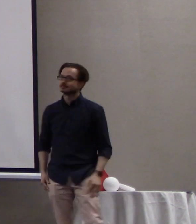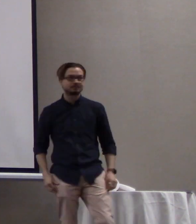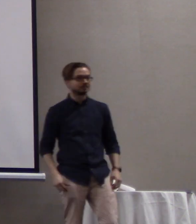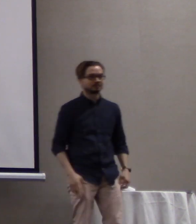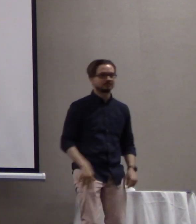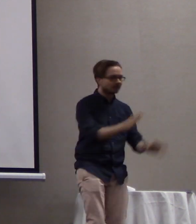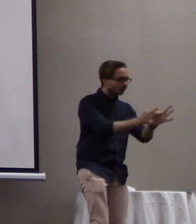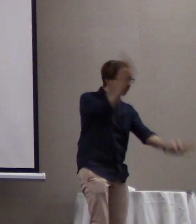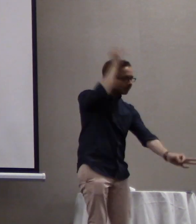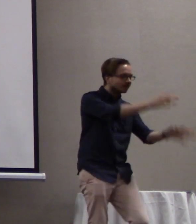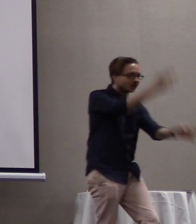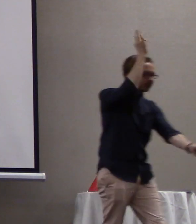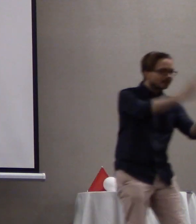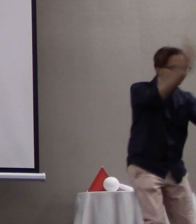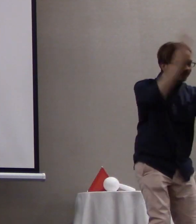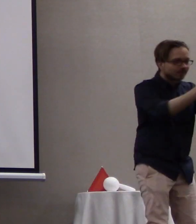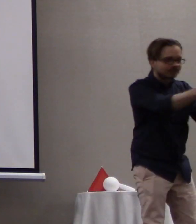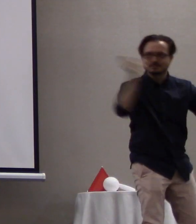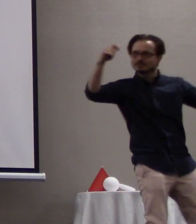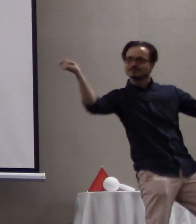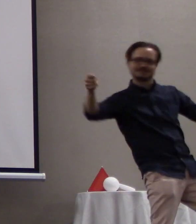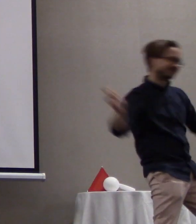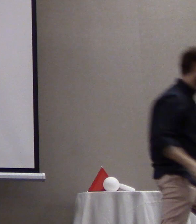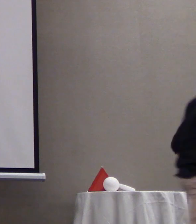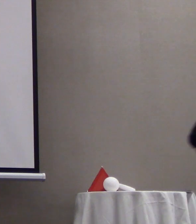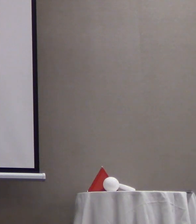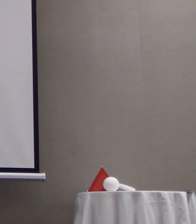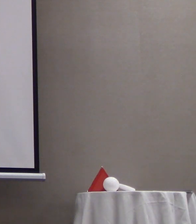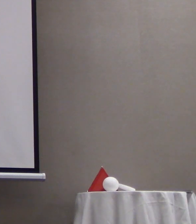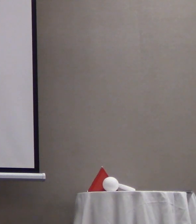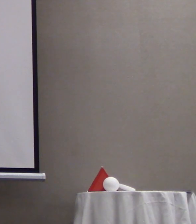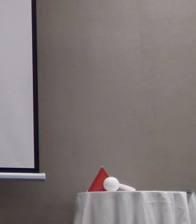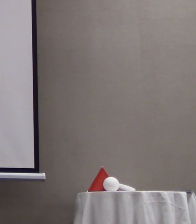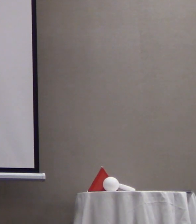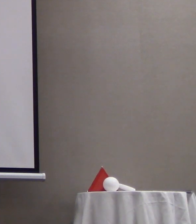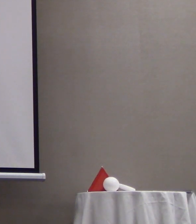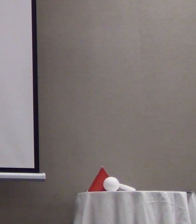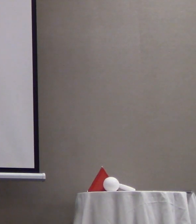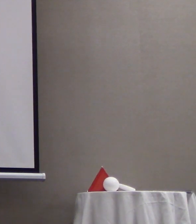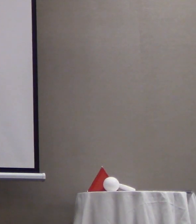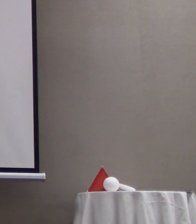10, 9, 8. Where's that stick? Give me that thing.